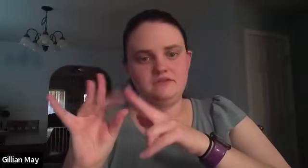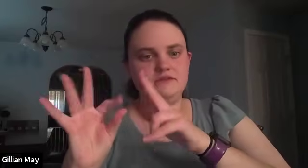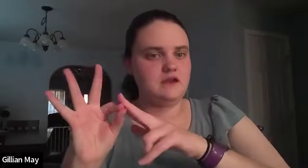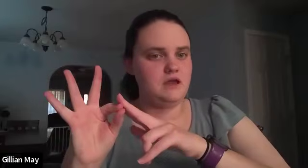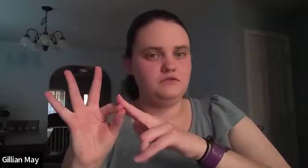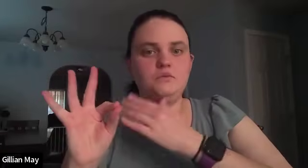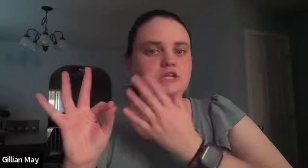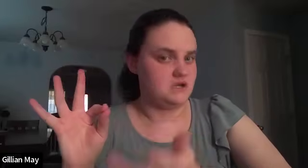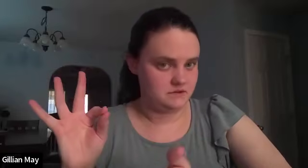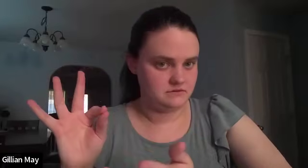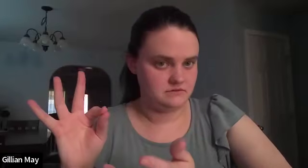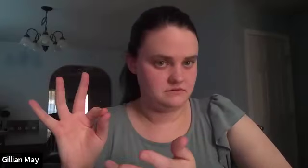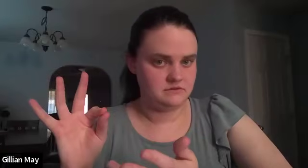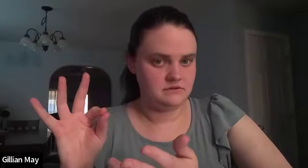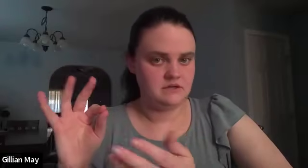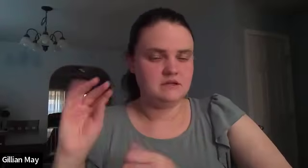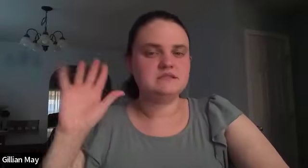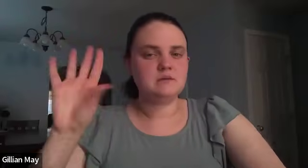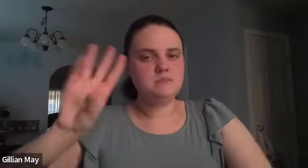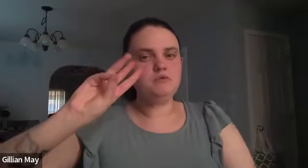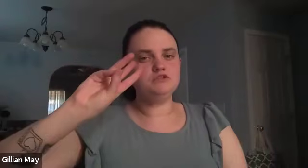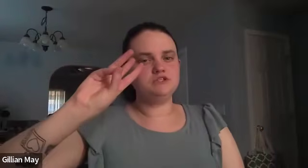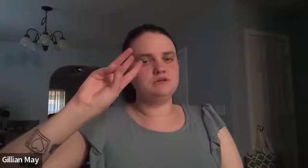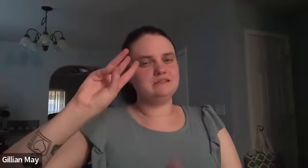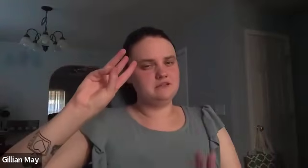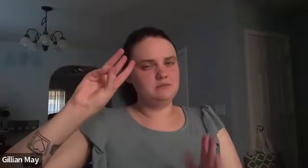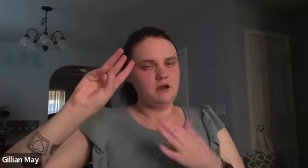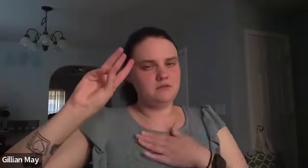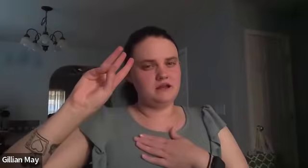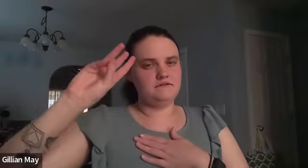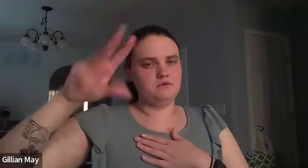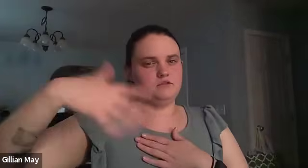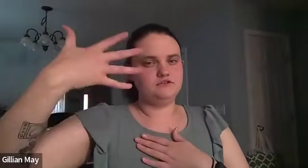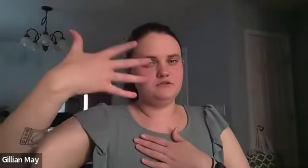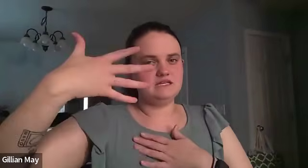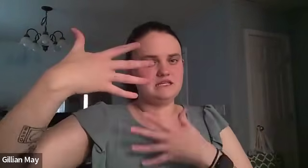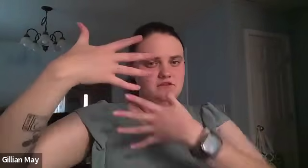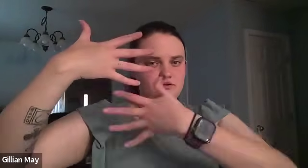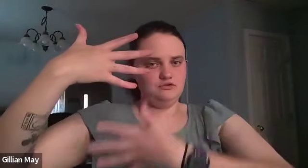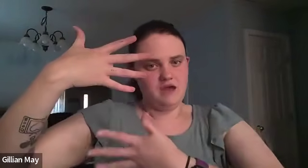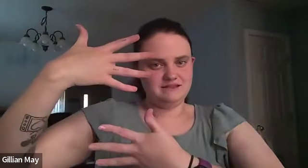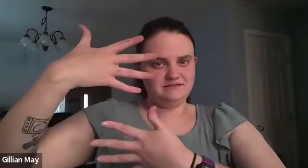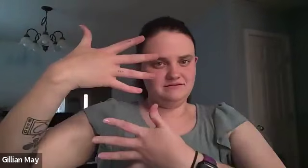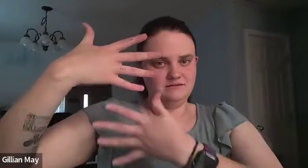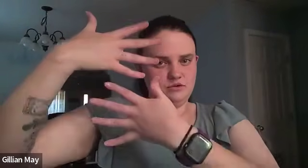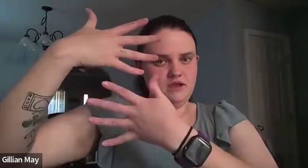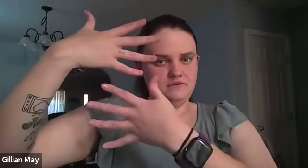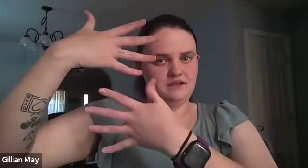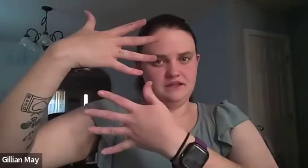eighth, ninth, whichever. Some people will do, it's a little bit complicated, I feel, where they'll do this and then they'll do that, where they have like, it